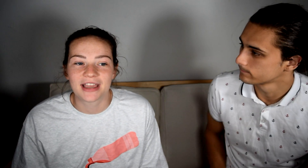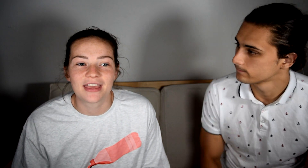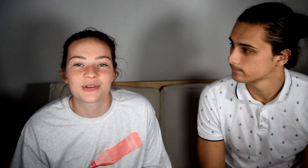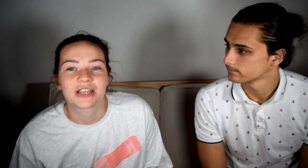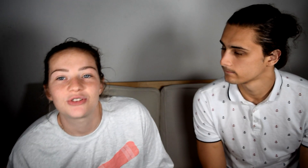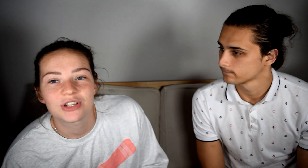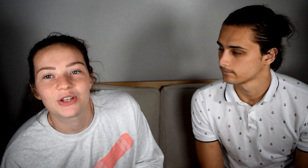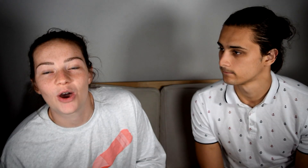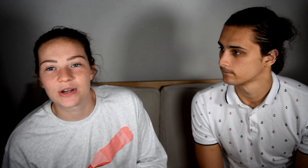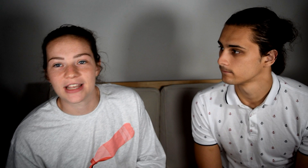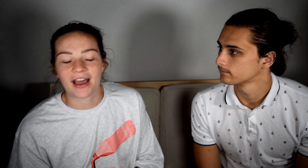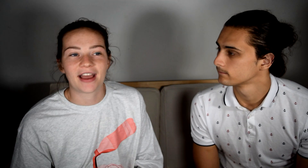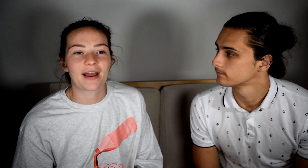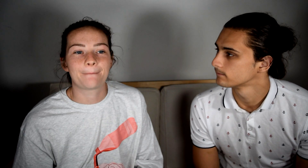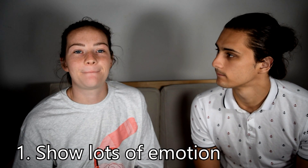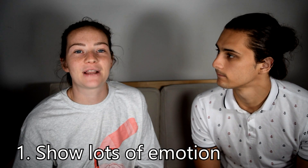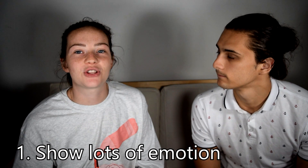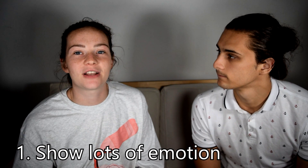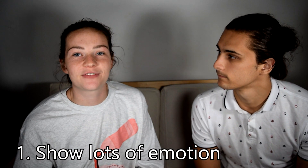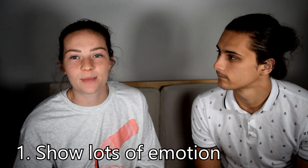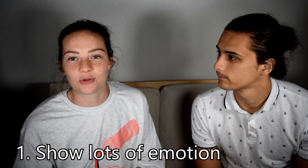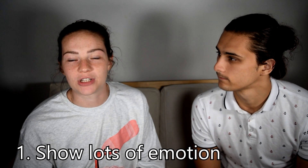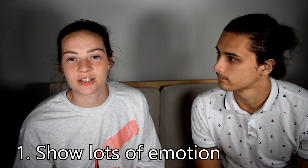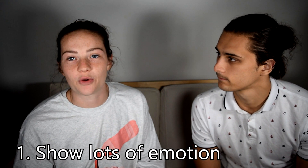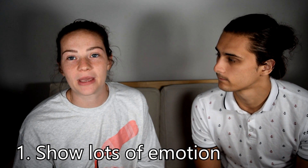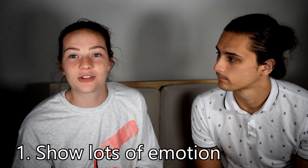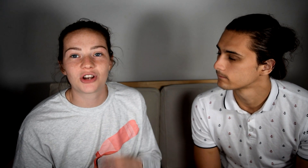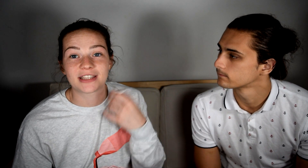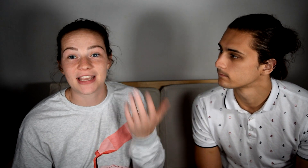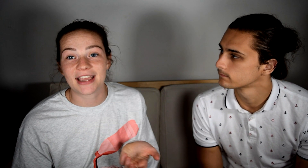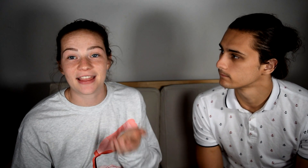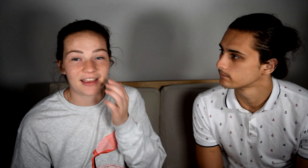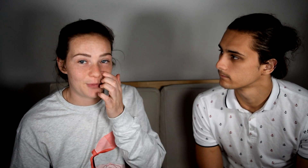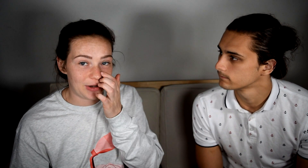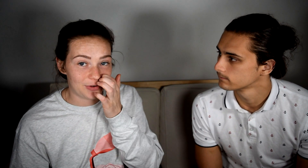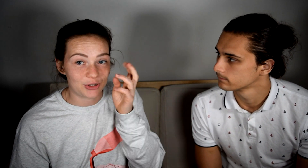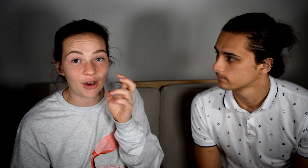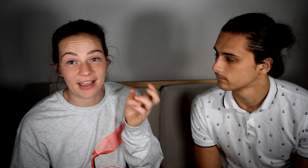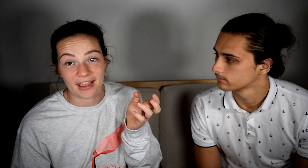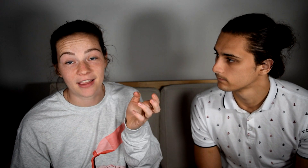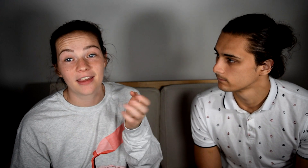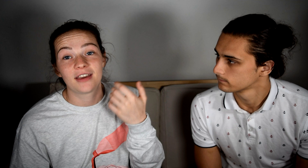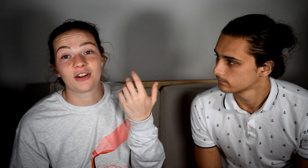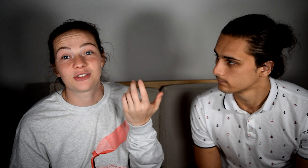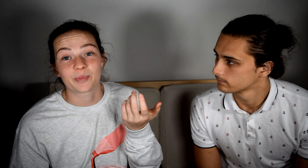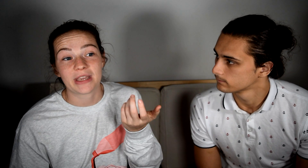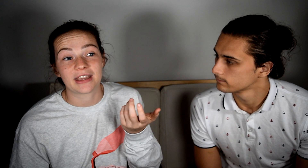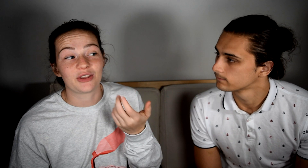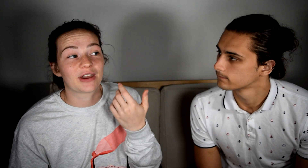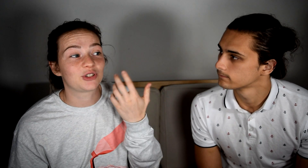language that you should know is that there's lots of emotion. So because you're not saying anything when you're talking or speaking, you have to show a